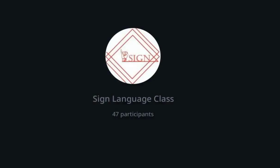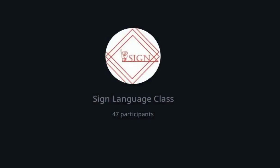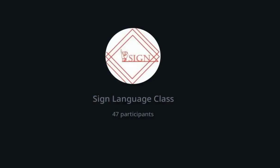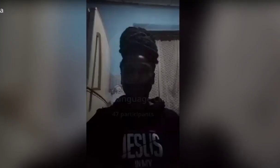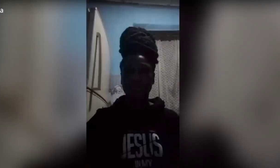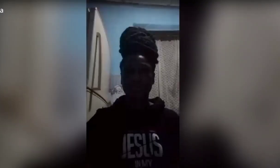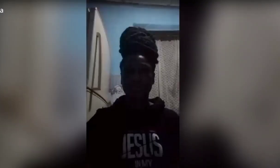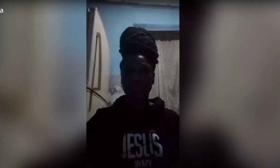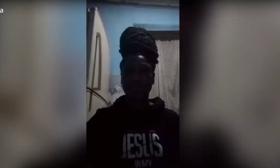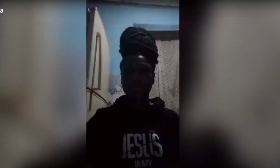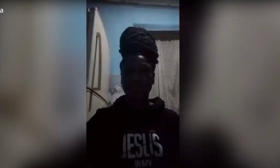Okay.